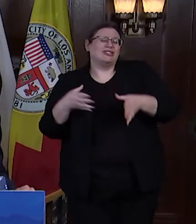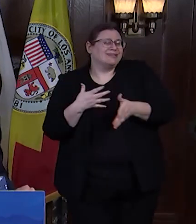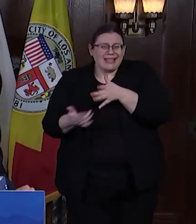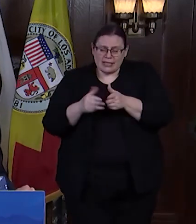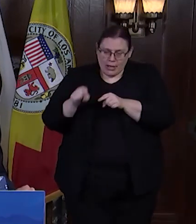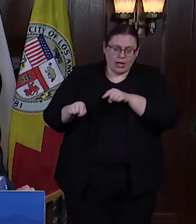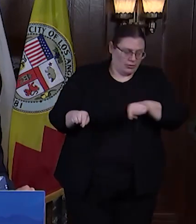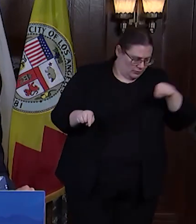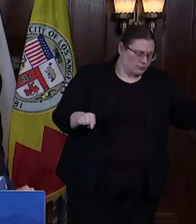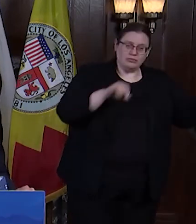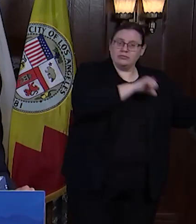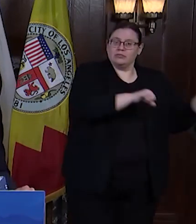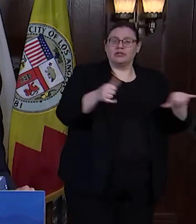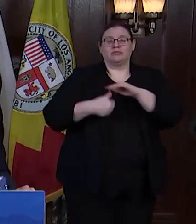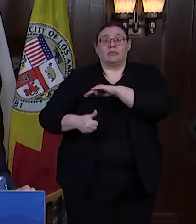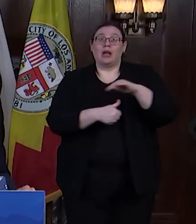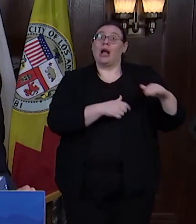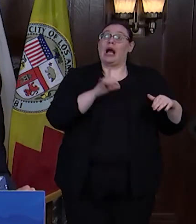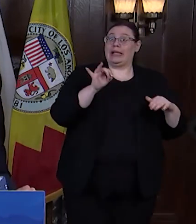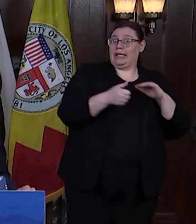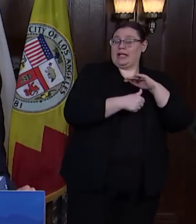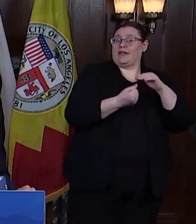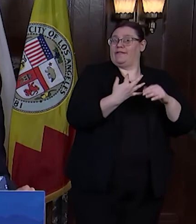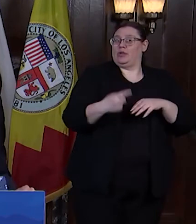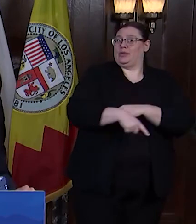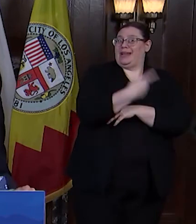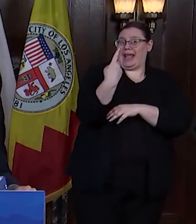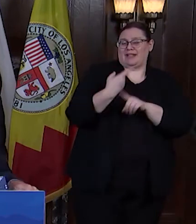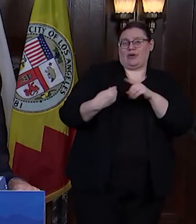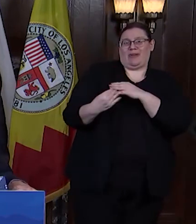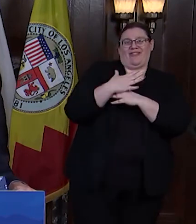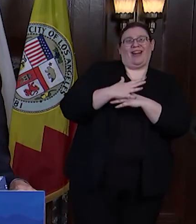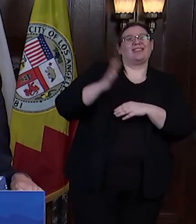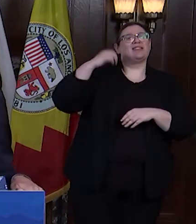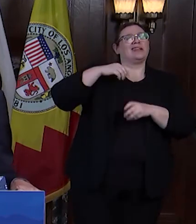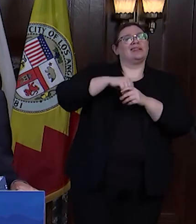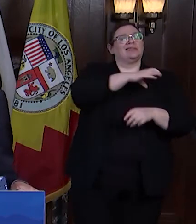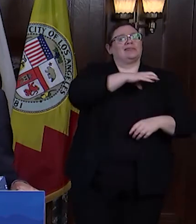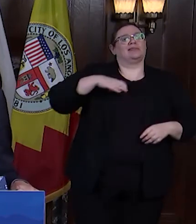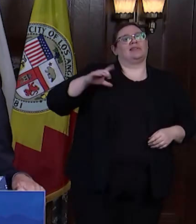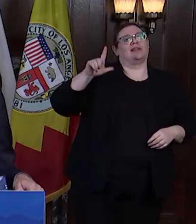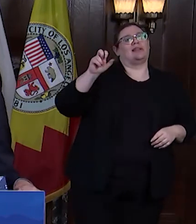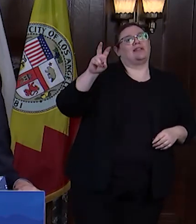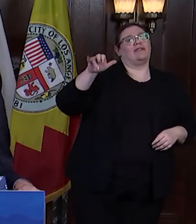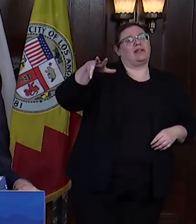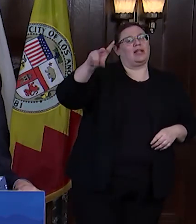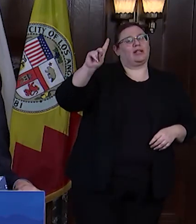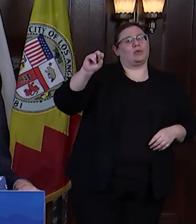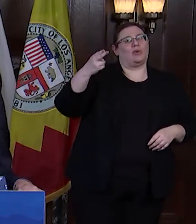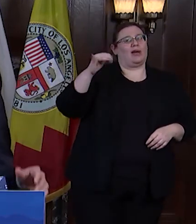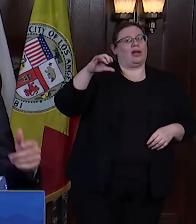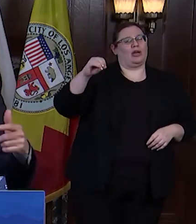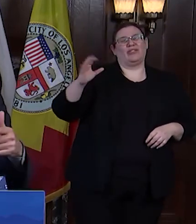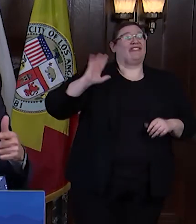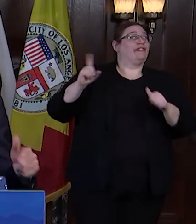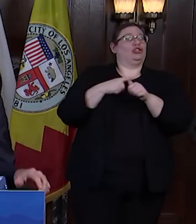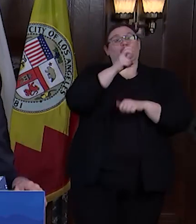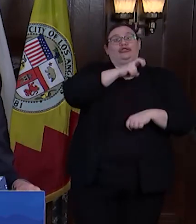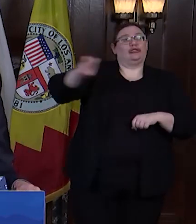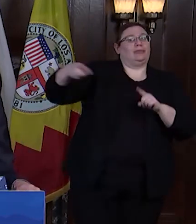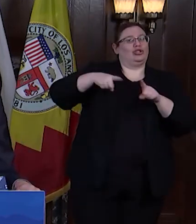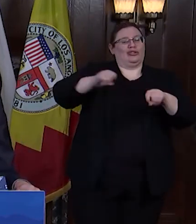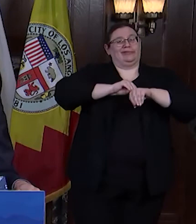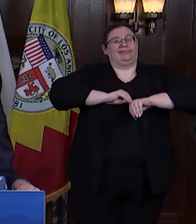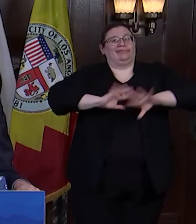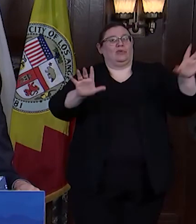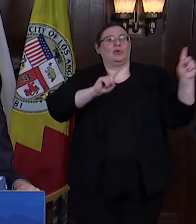prudent thing to do. I isolated for a handful of days based on Vice when I was in Cleveland for the first trip during this pandemic when I went to the presidential